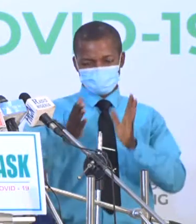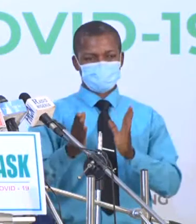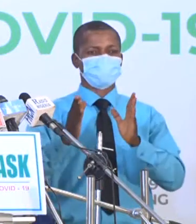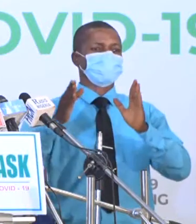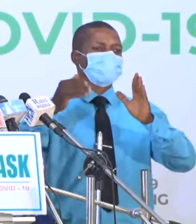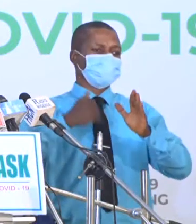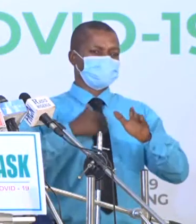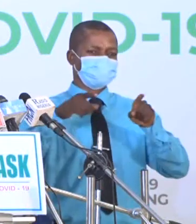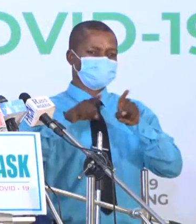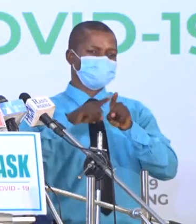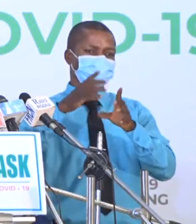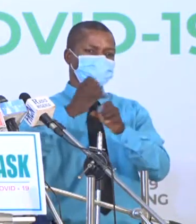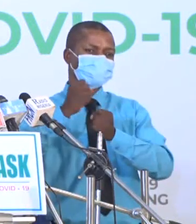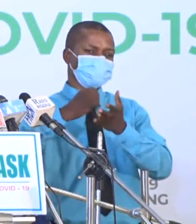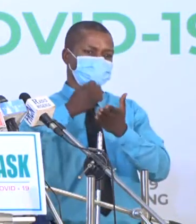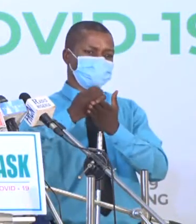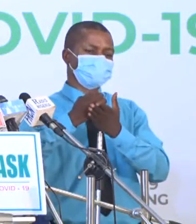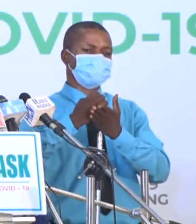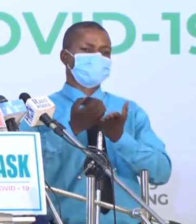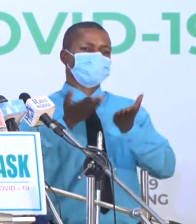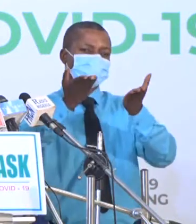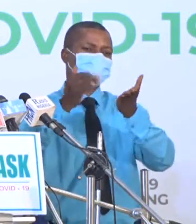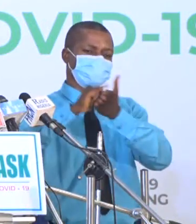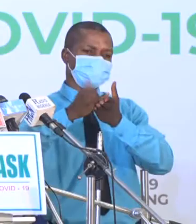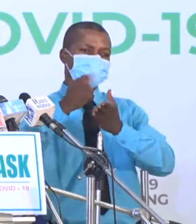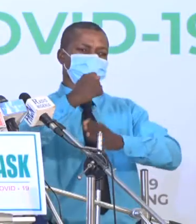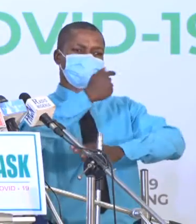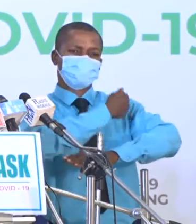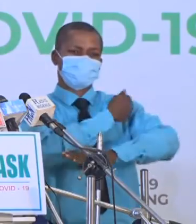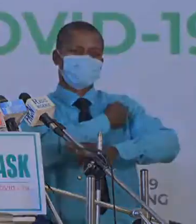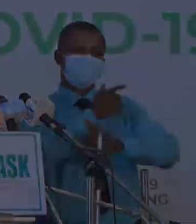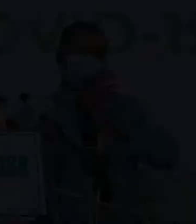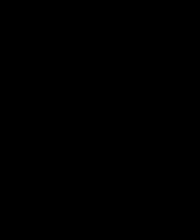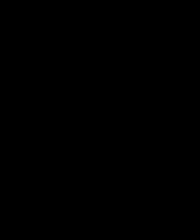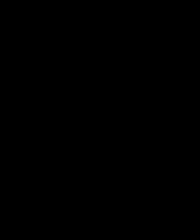that evidence does not suggest that the vaccine causes blood clots.